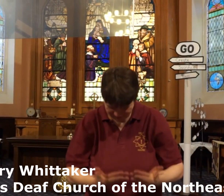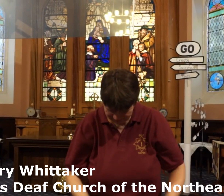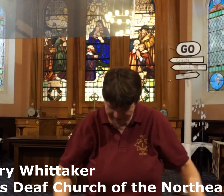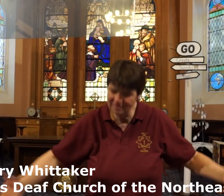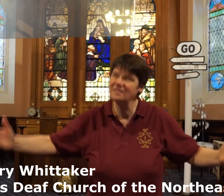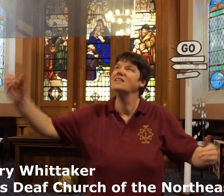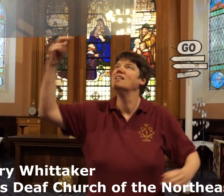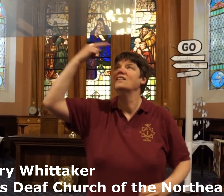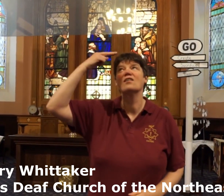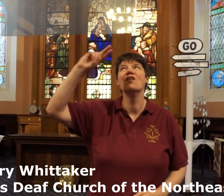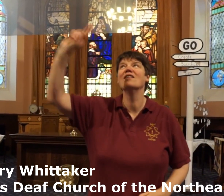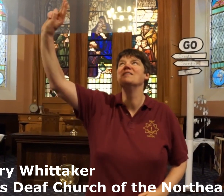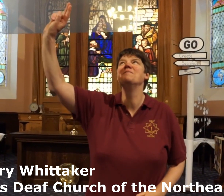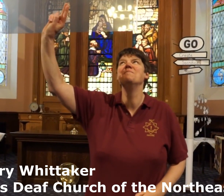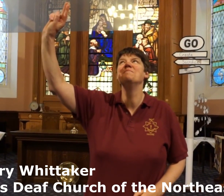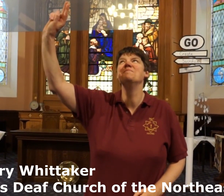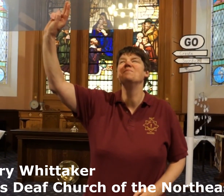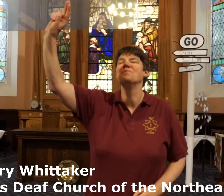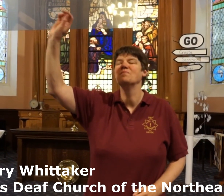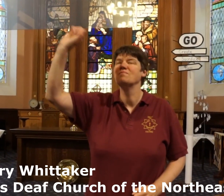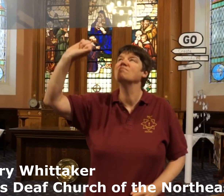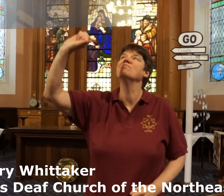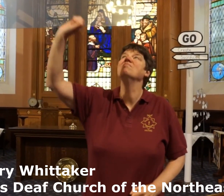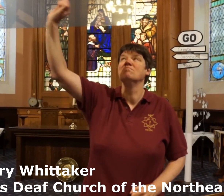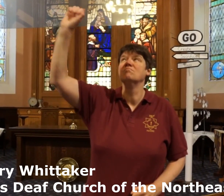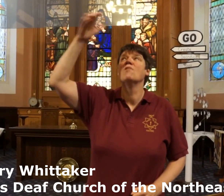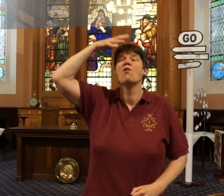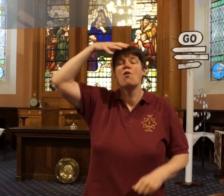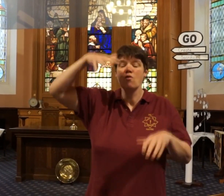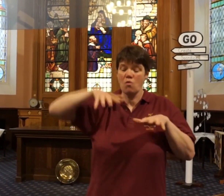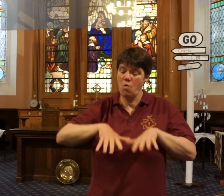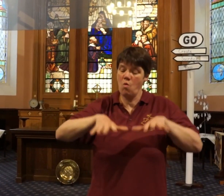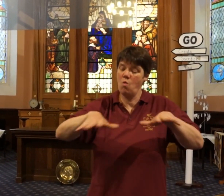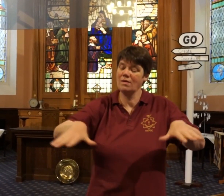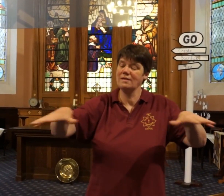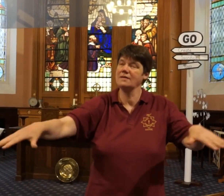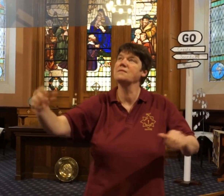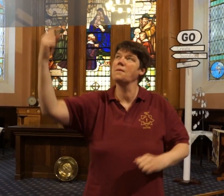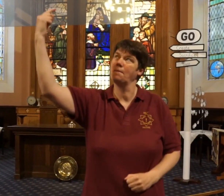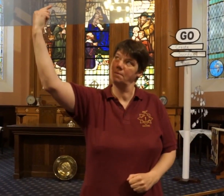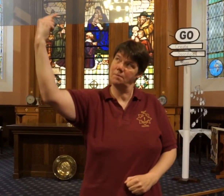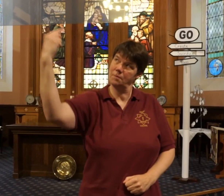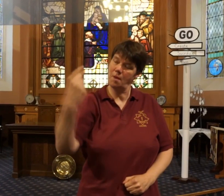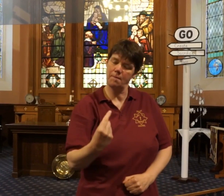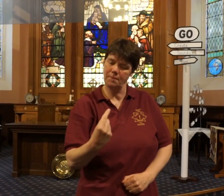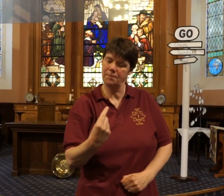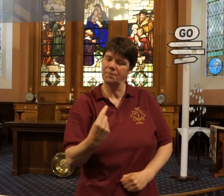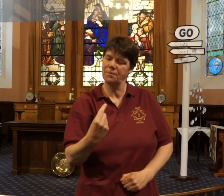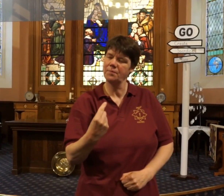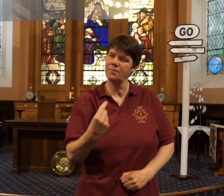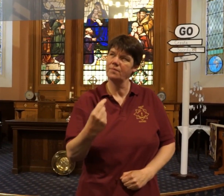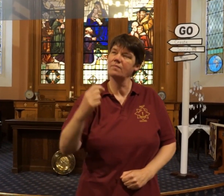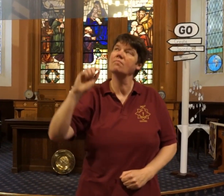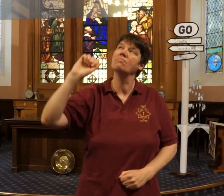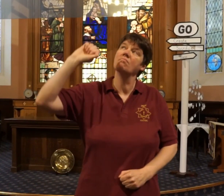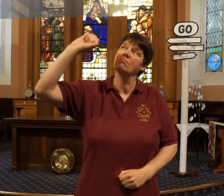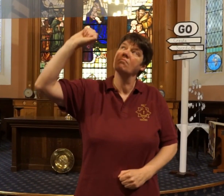be your name. Your kingdom come, your will be